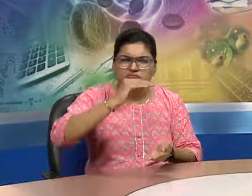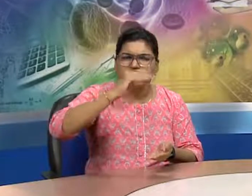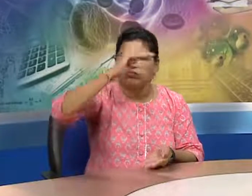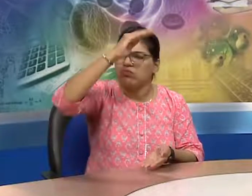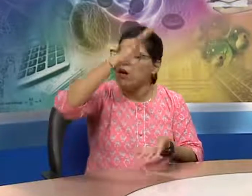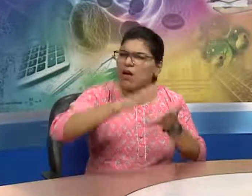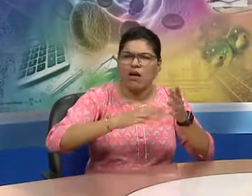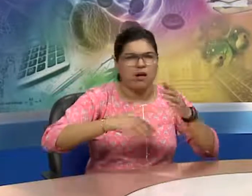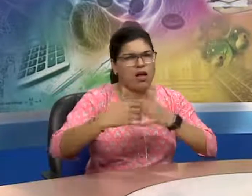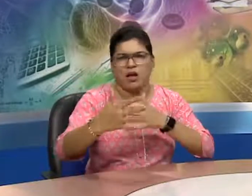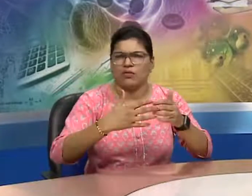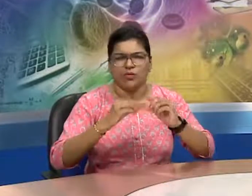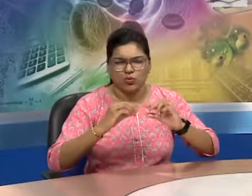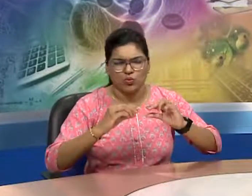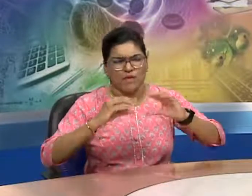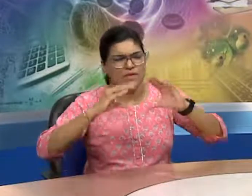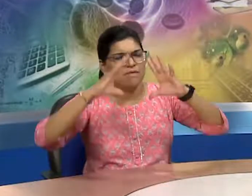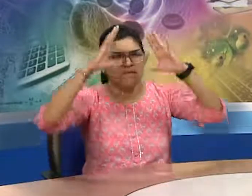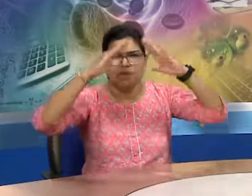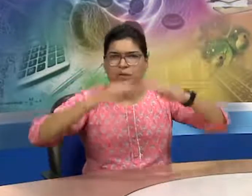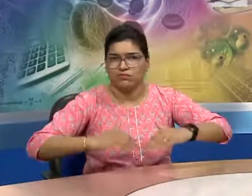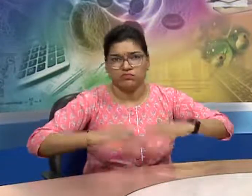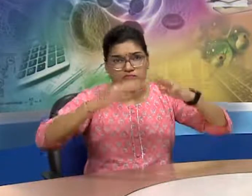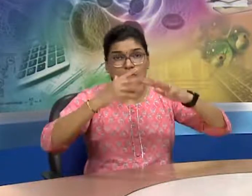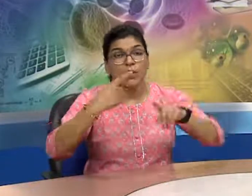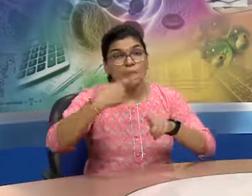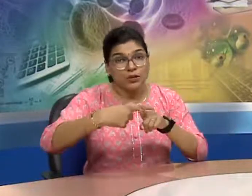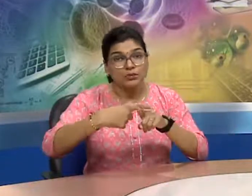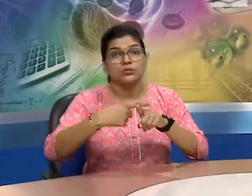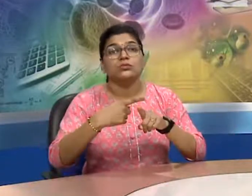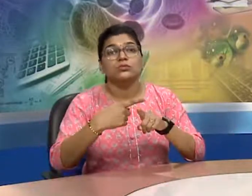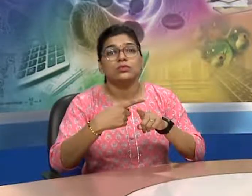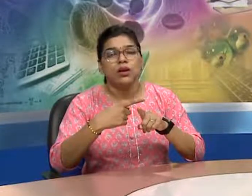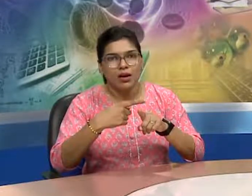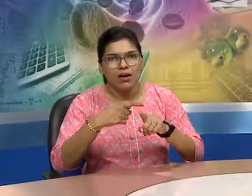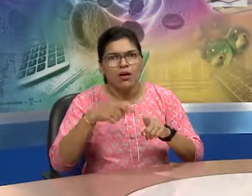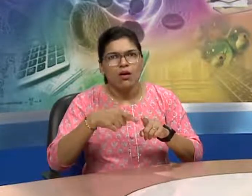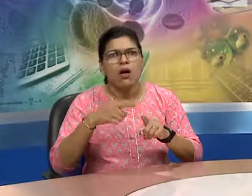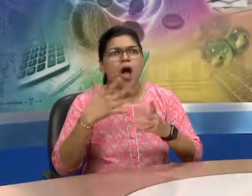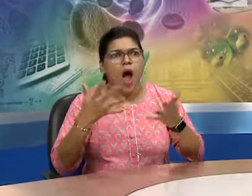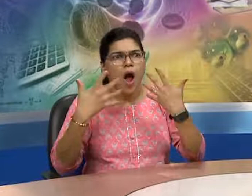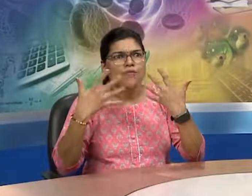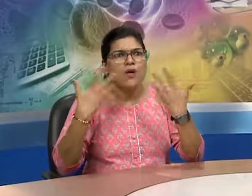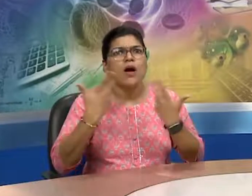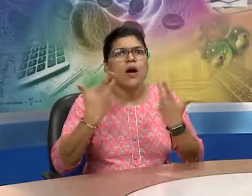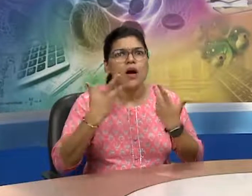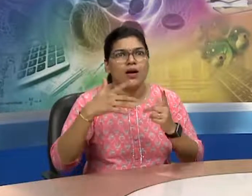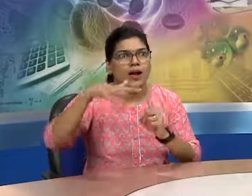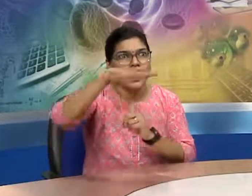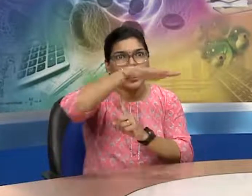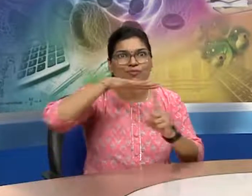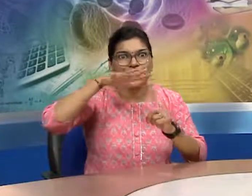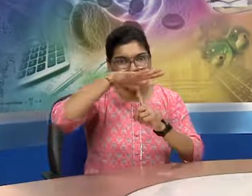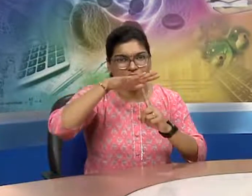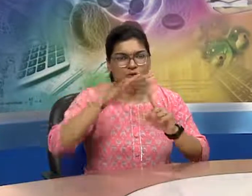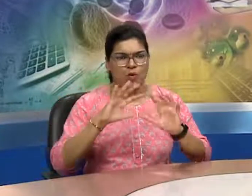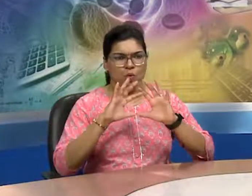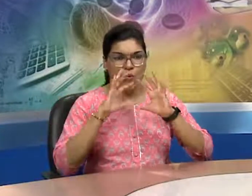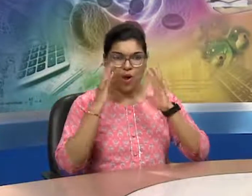and associated fauna, which is found in a specific climatic region,